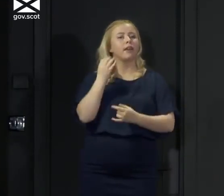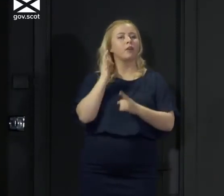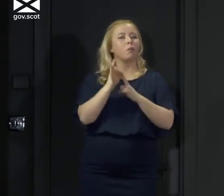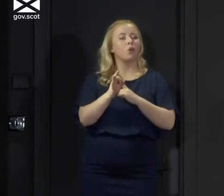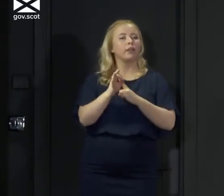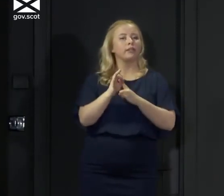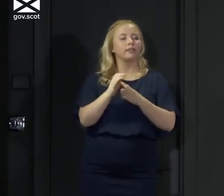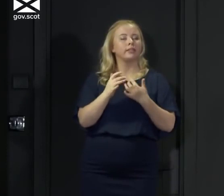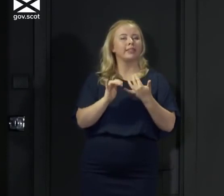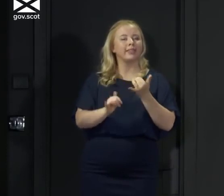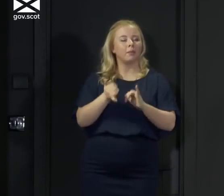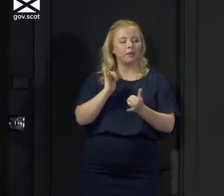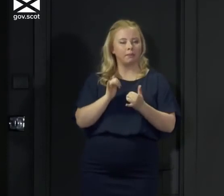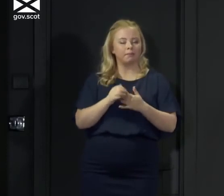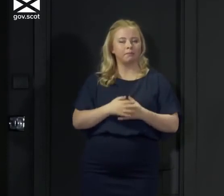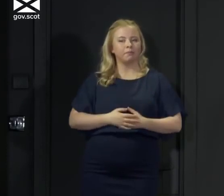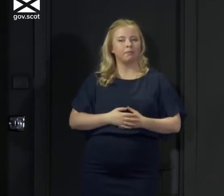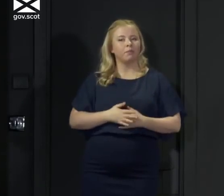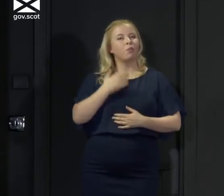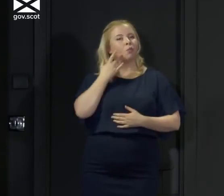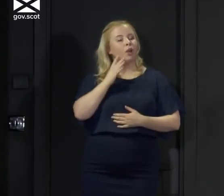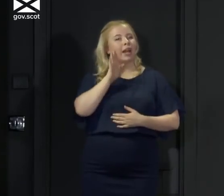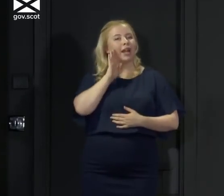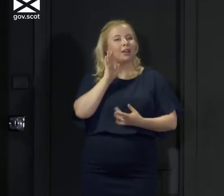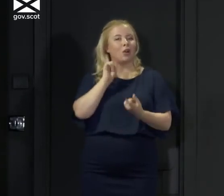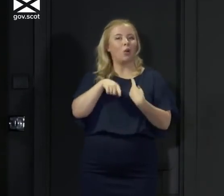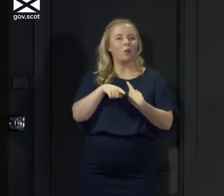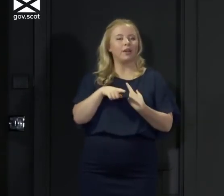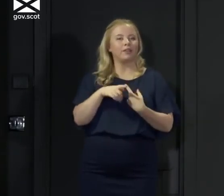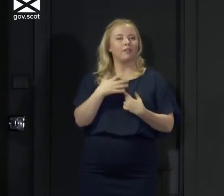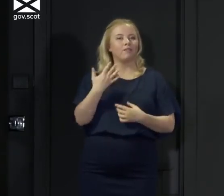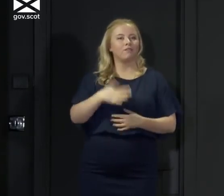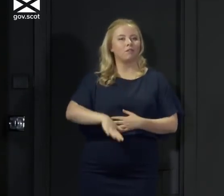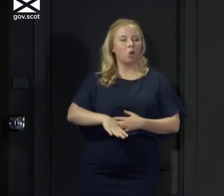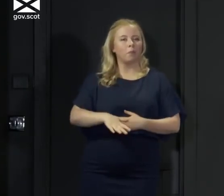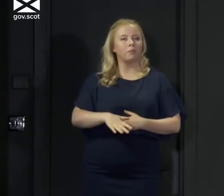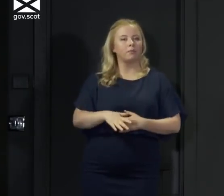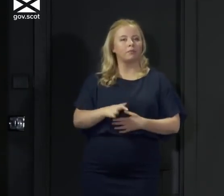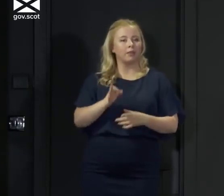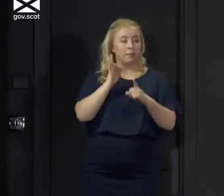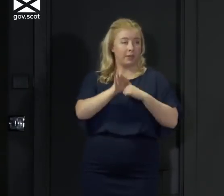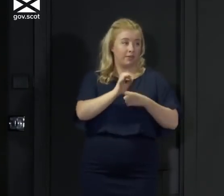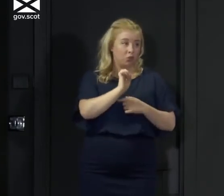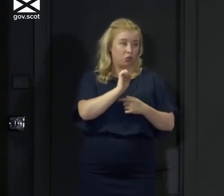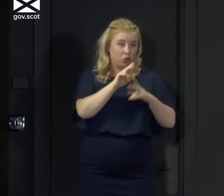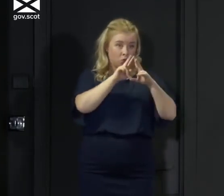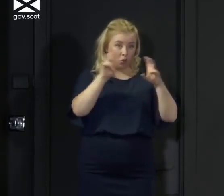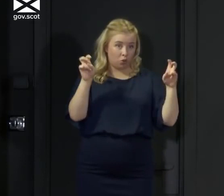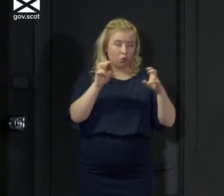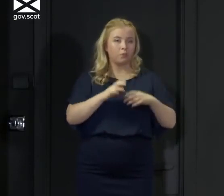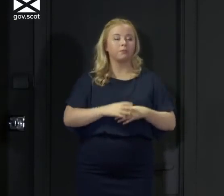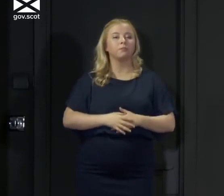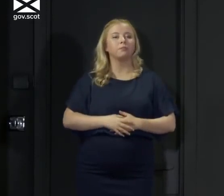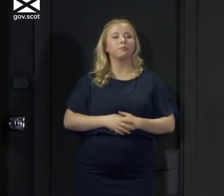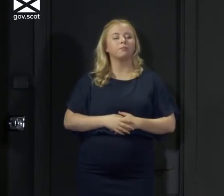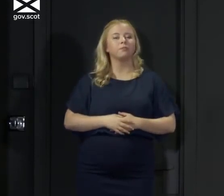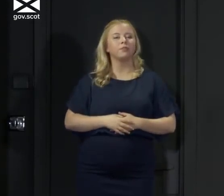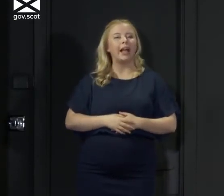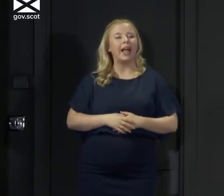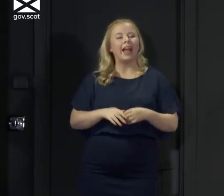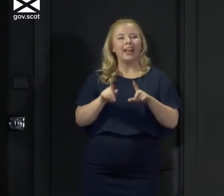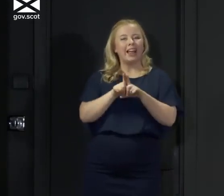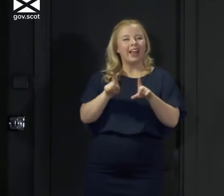when I hear comments from particularly the ones you've just quoted to me from the Scottish Conservatives, it's